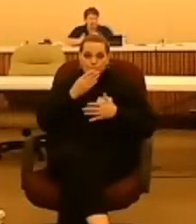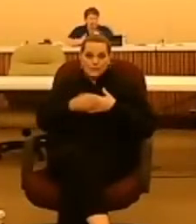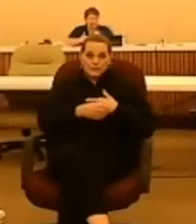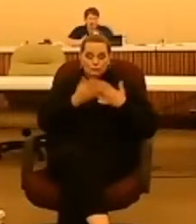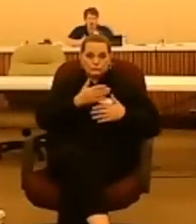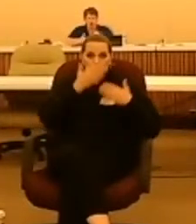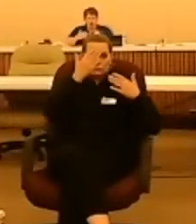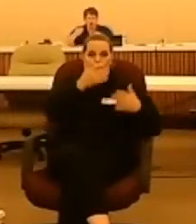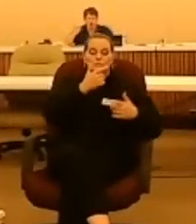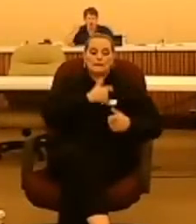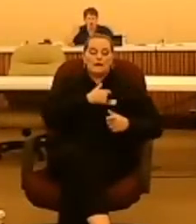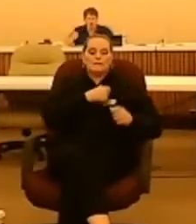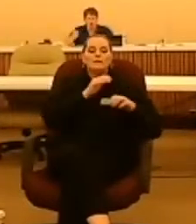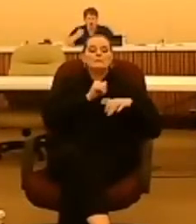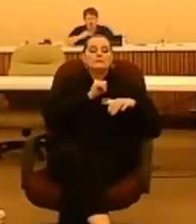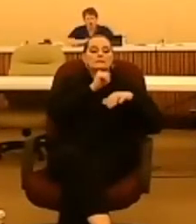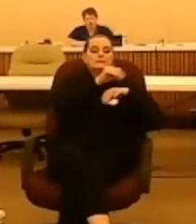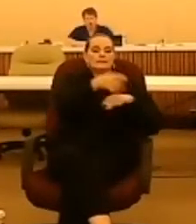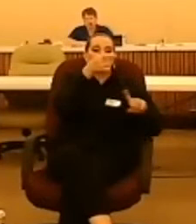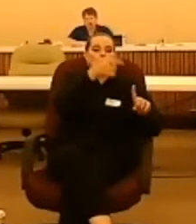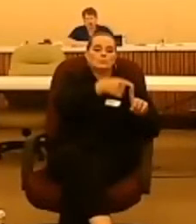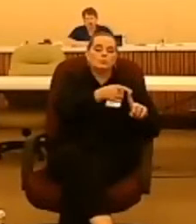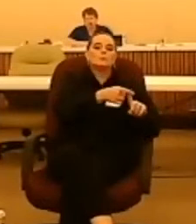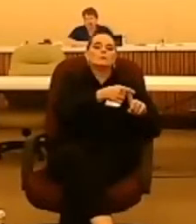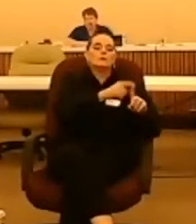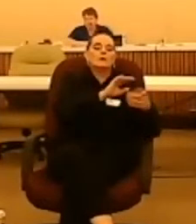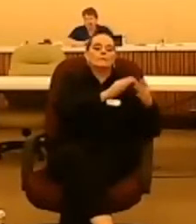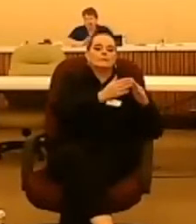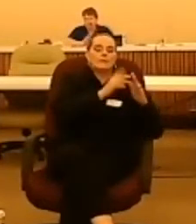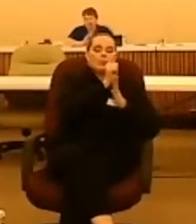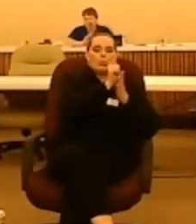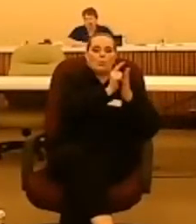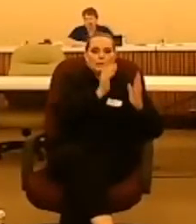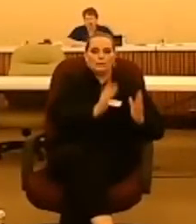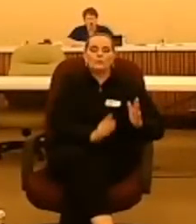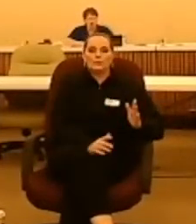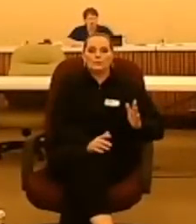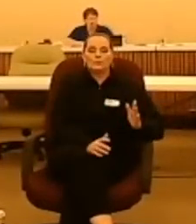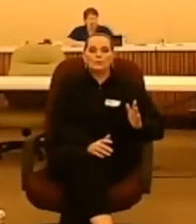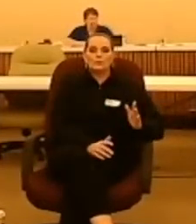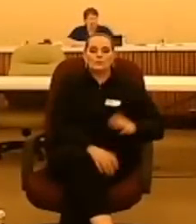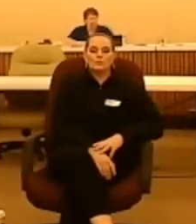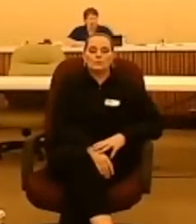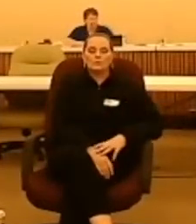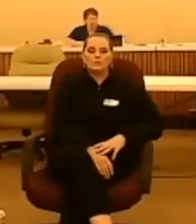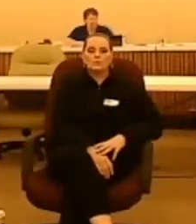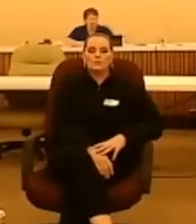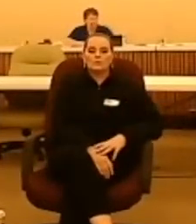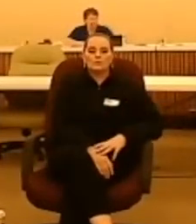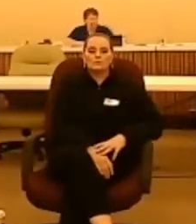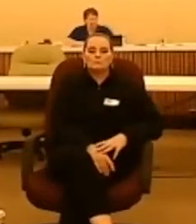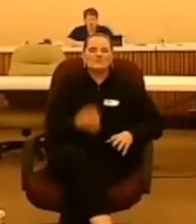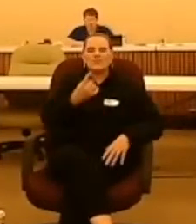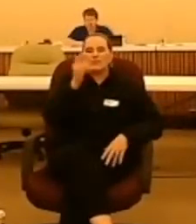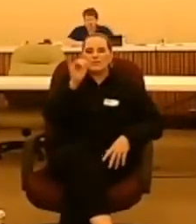resolution can refer it to the town prosecutor to try it in town court, something like